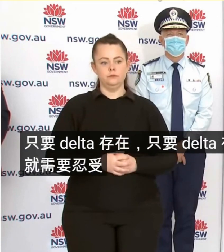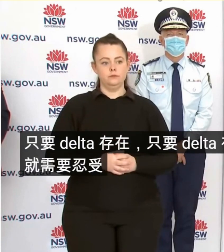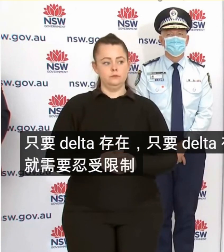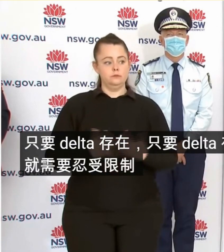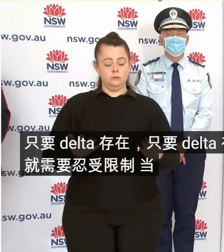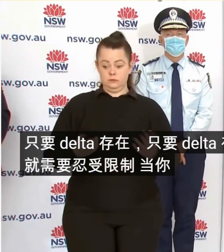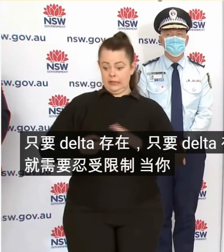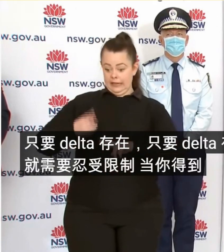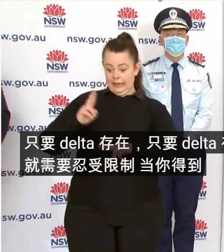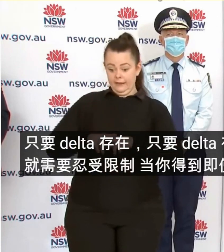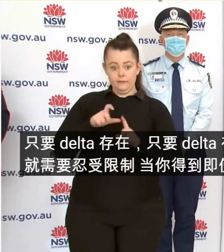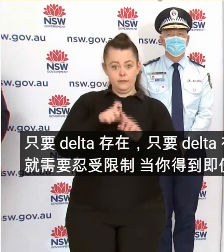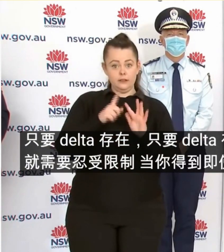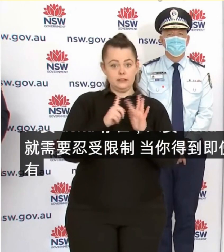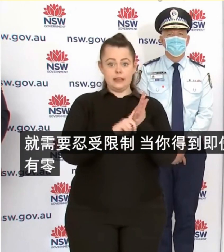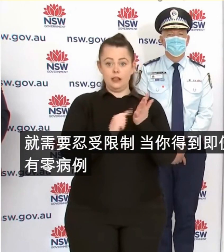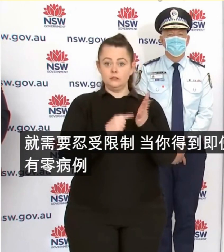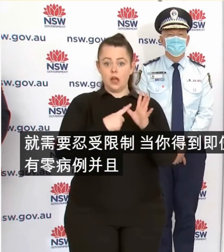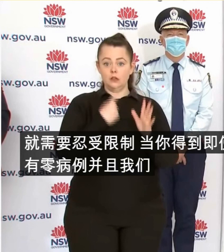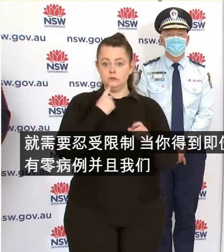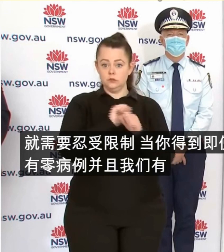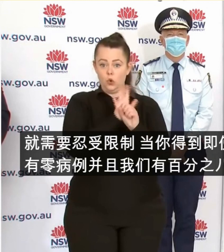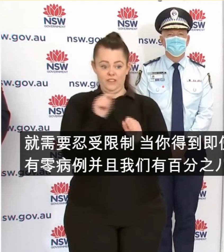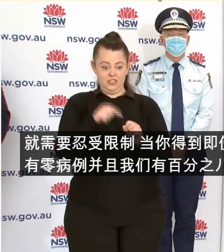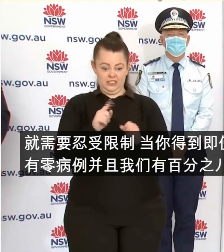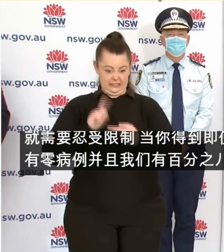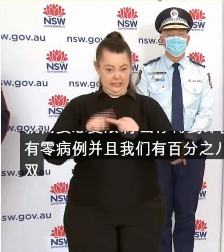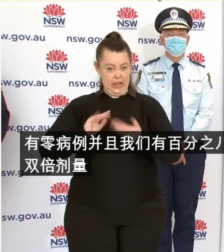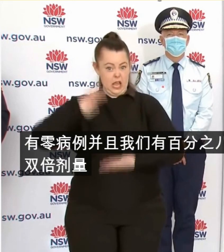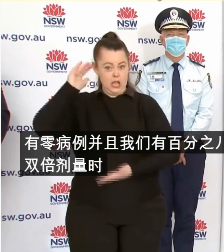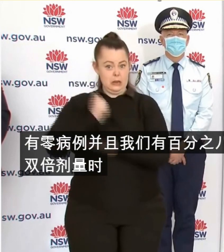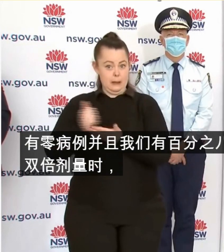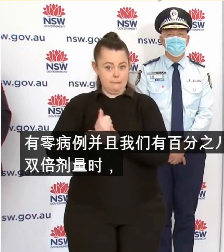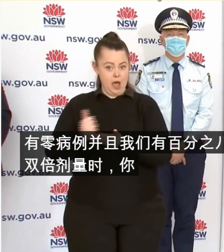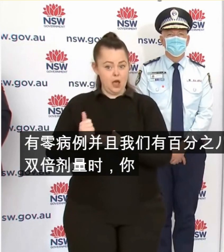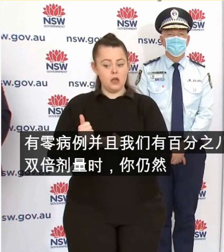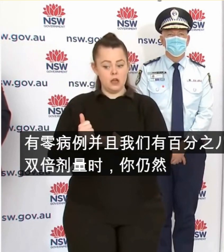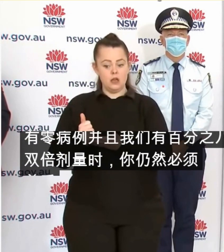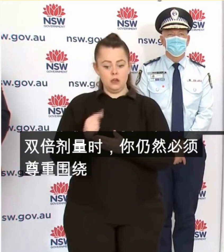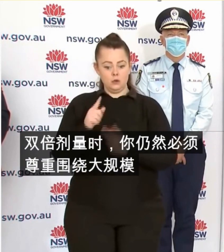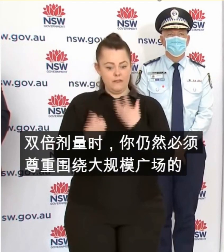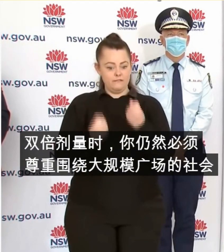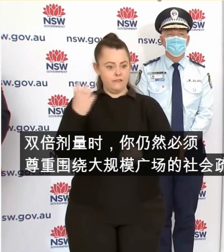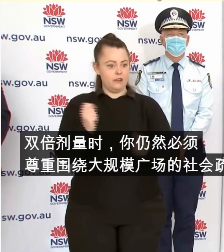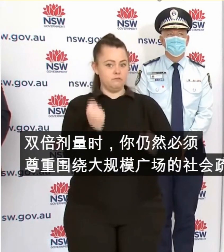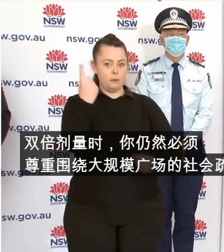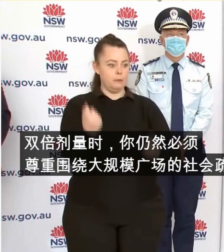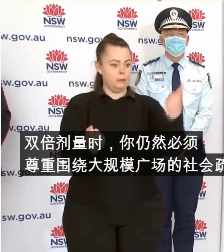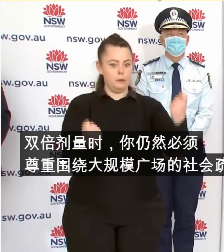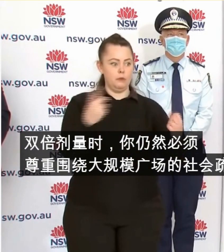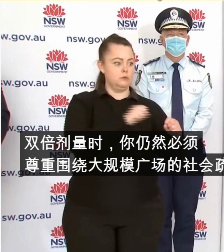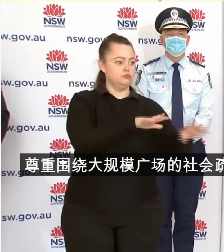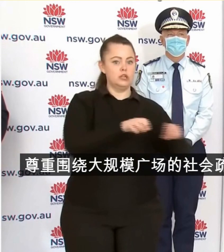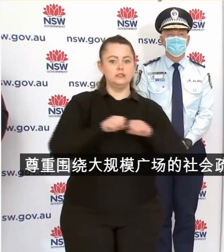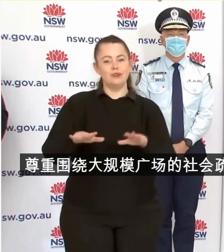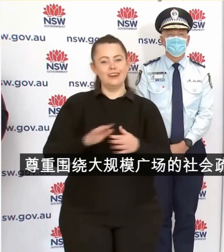presence in the world, even if we had 0 cases and we were at 80% double dose, you would still have to respect some rules